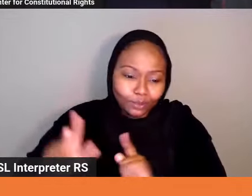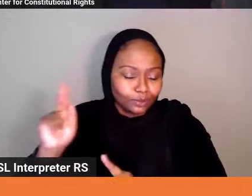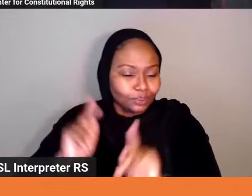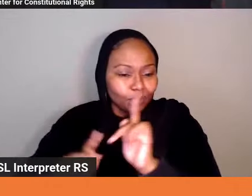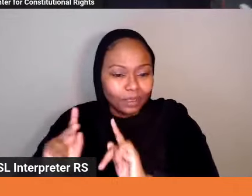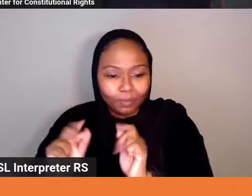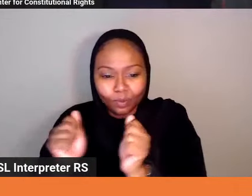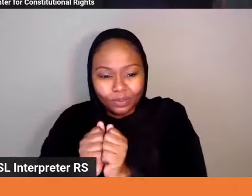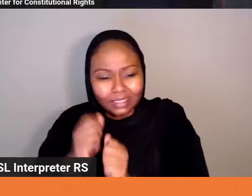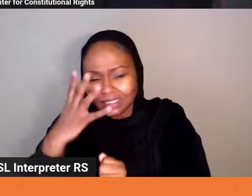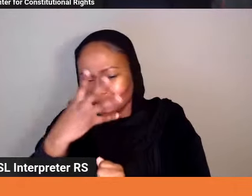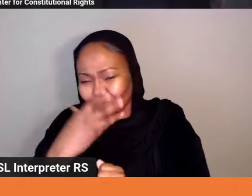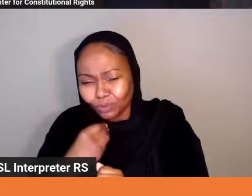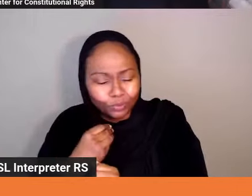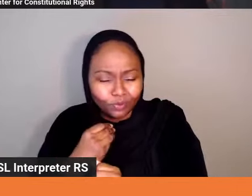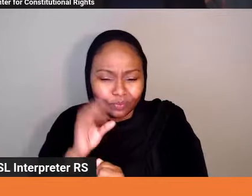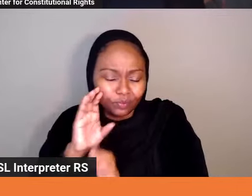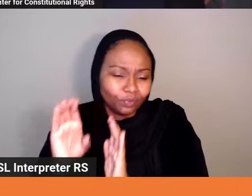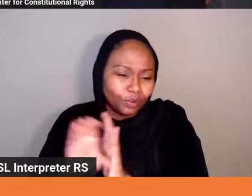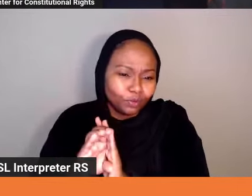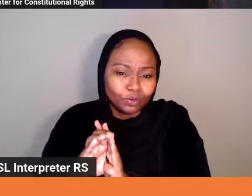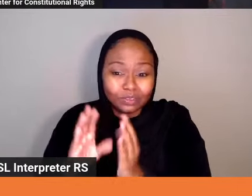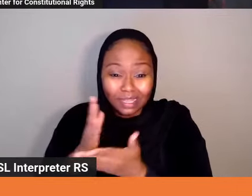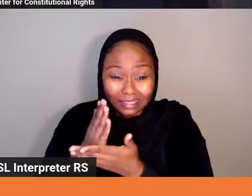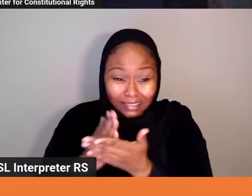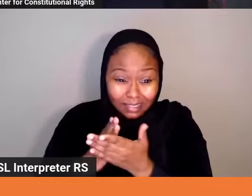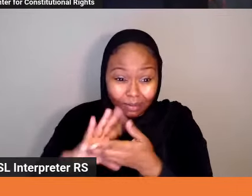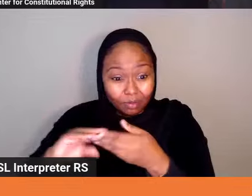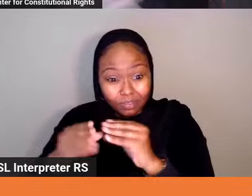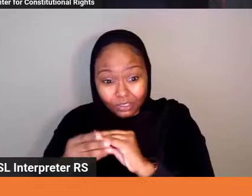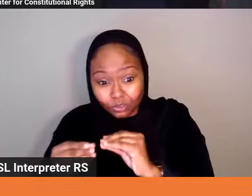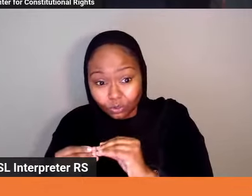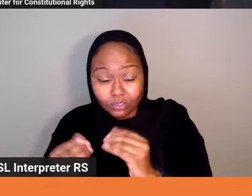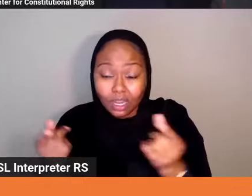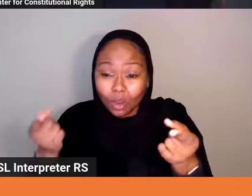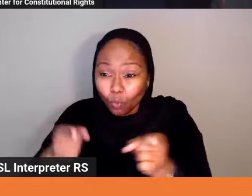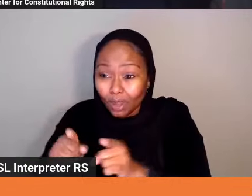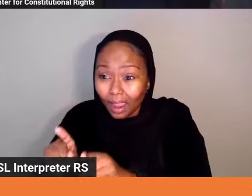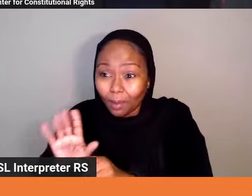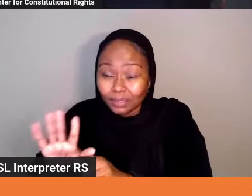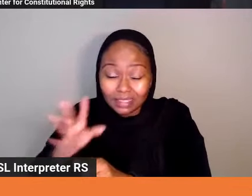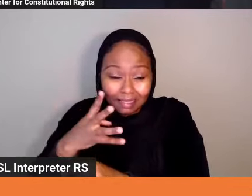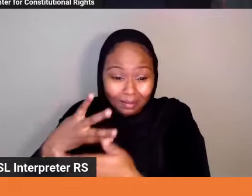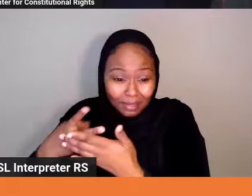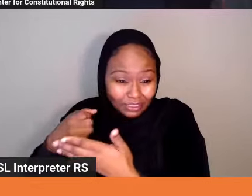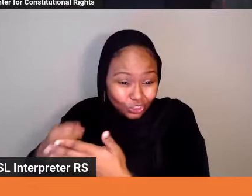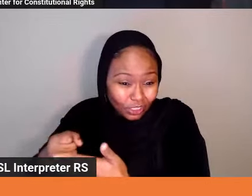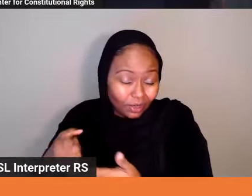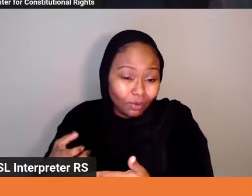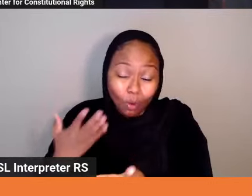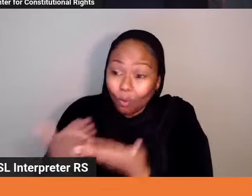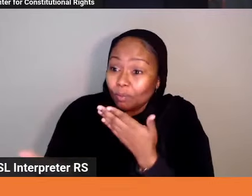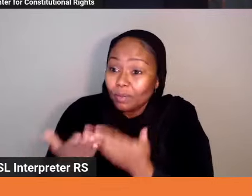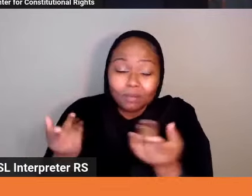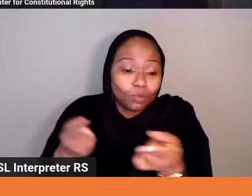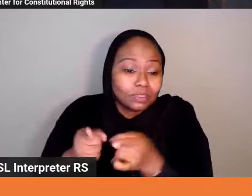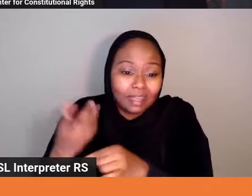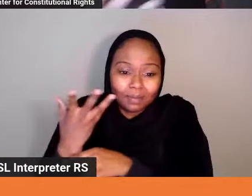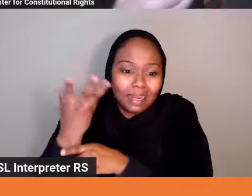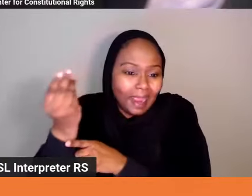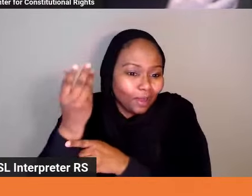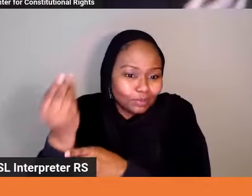some of what their story is, and that may be what happened to them at Abu Ghraib, or it may be who they are outside and beyond of Abu